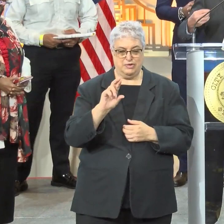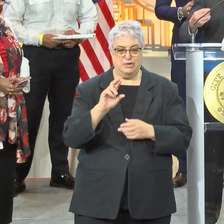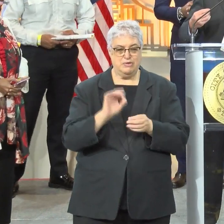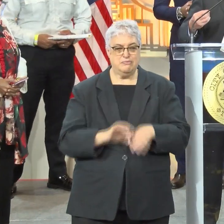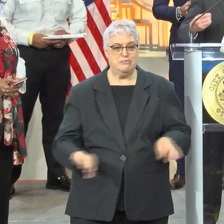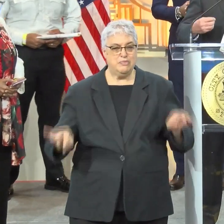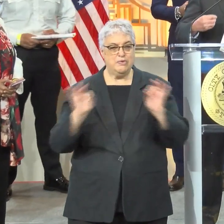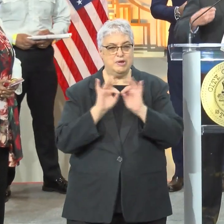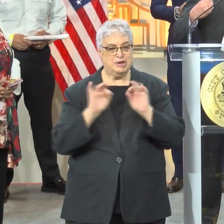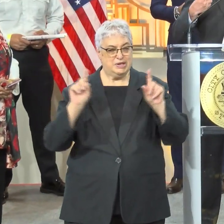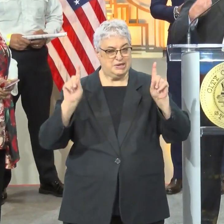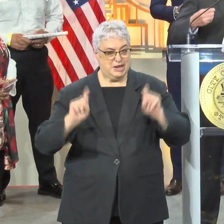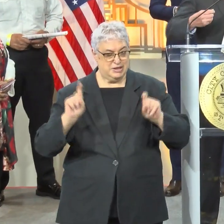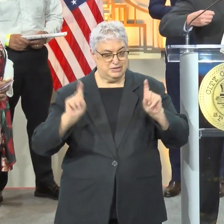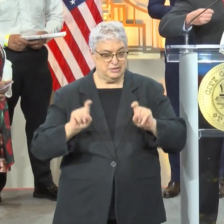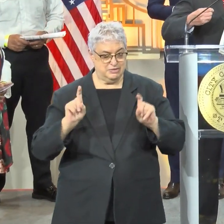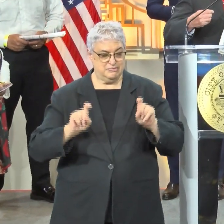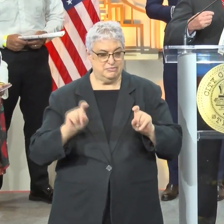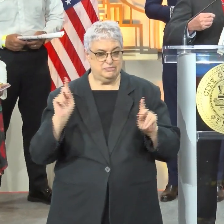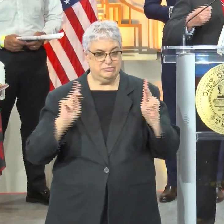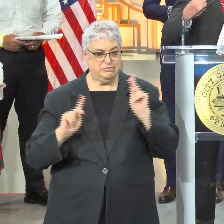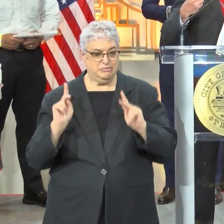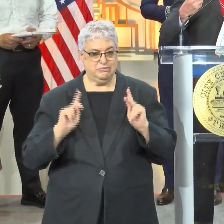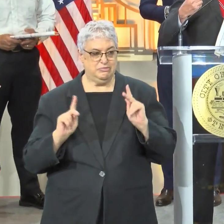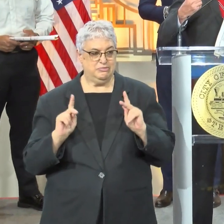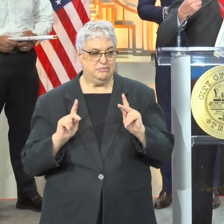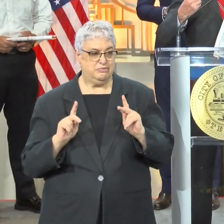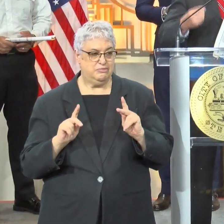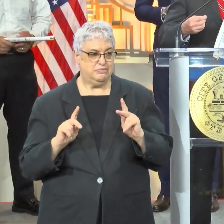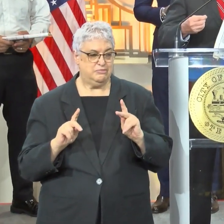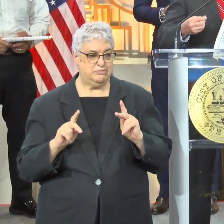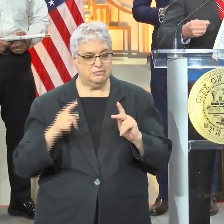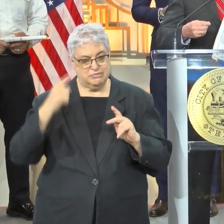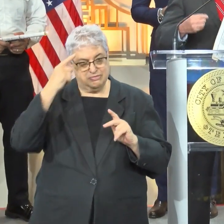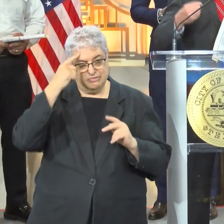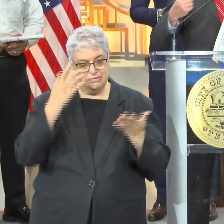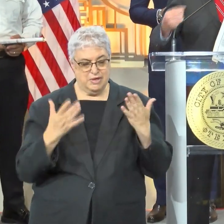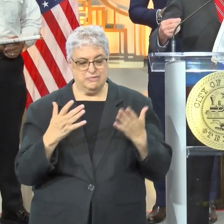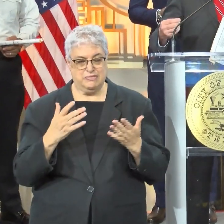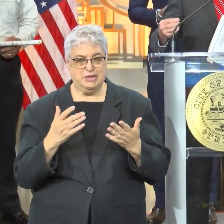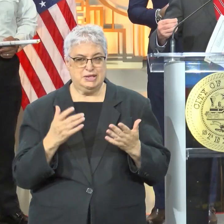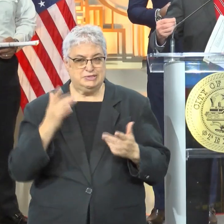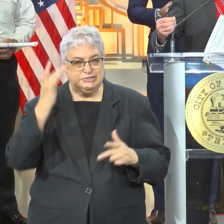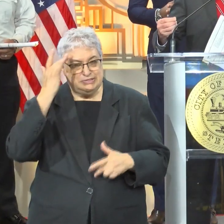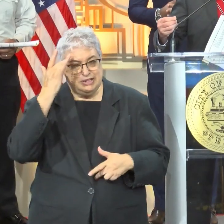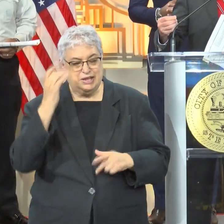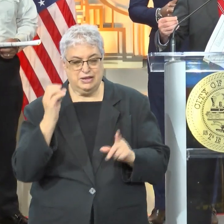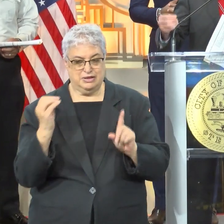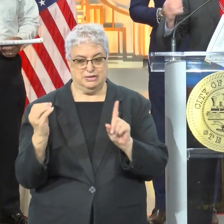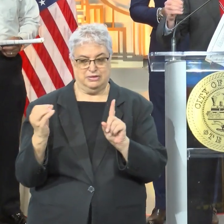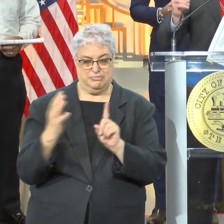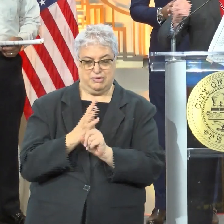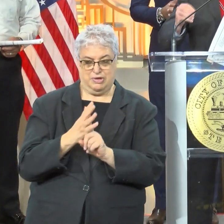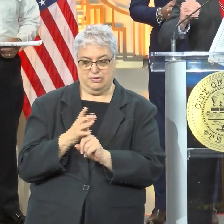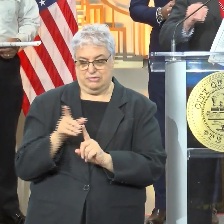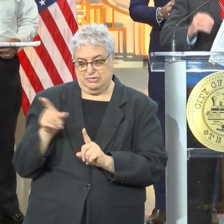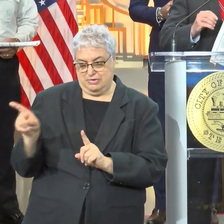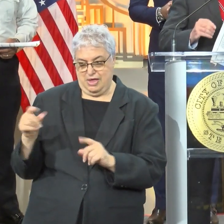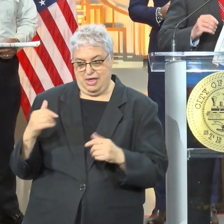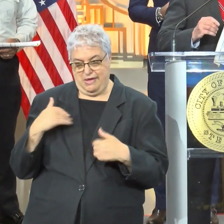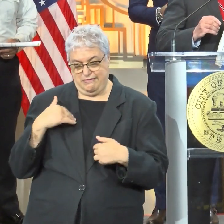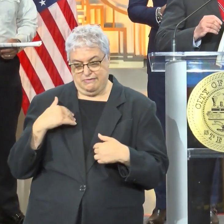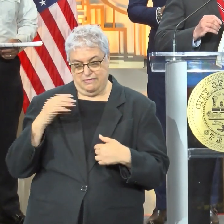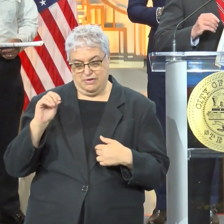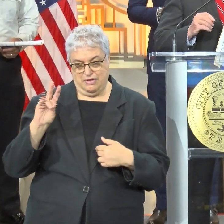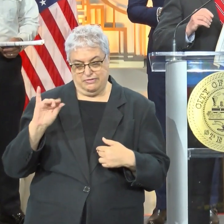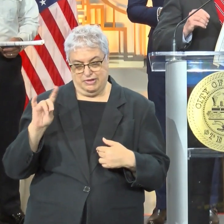getting testing is especially for people who think that they may have symptoms or think they may have been exposed to someone. You need to